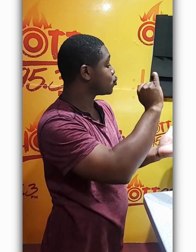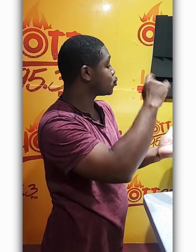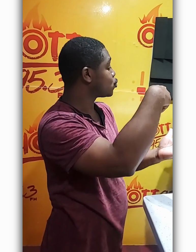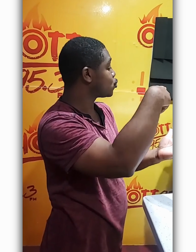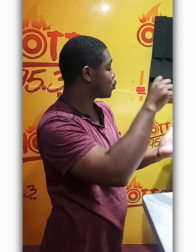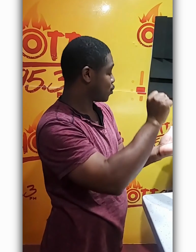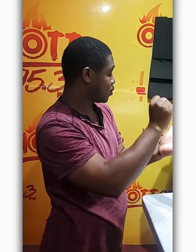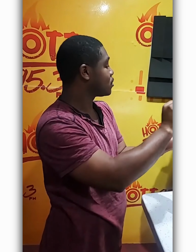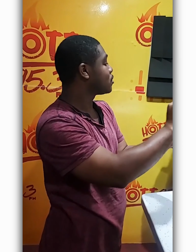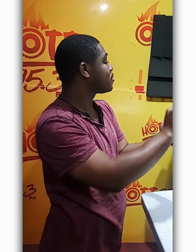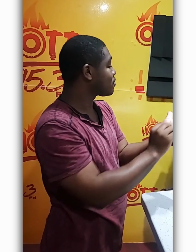script.